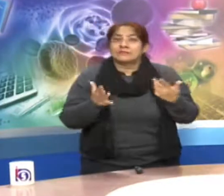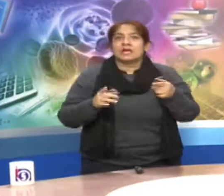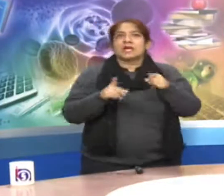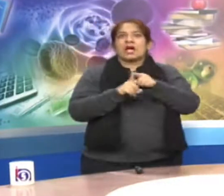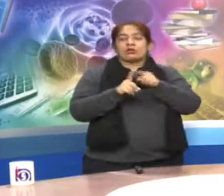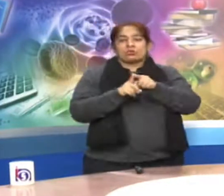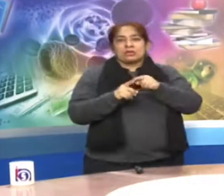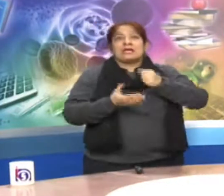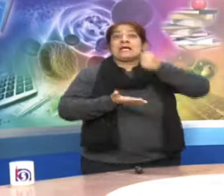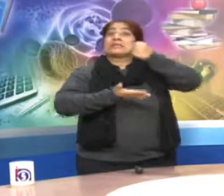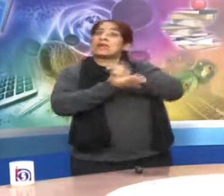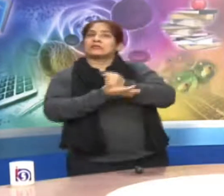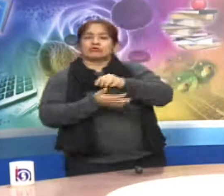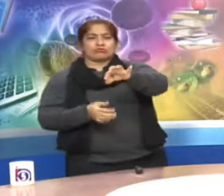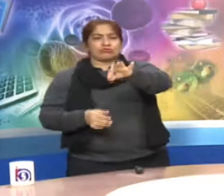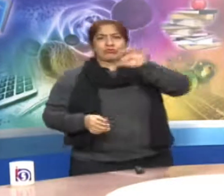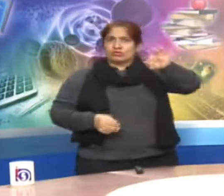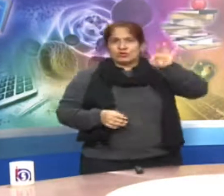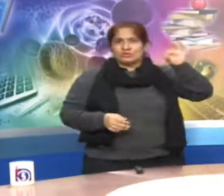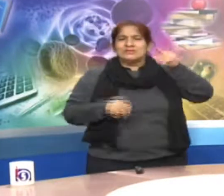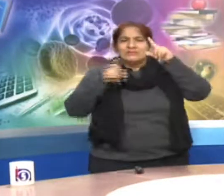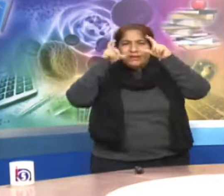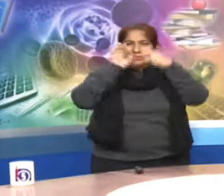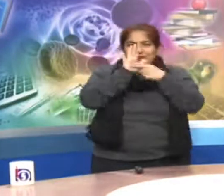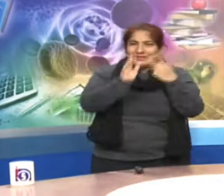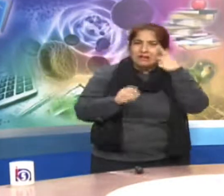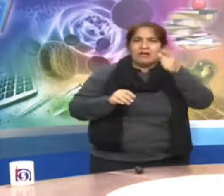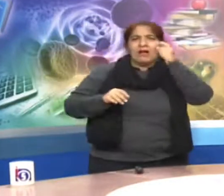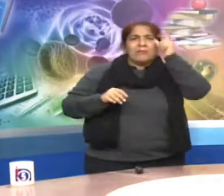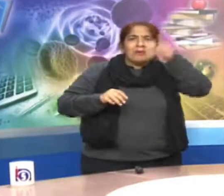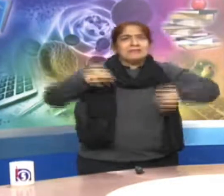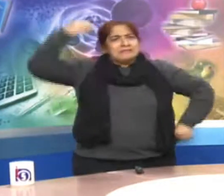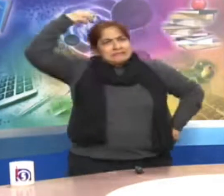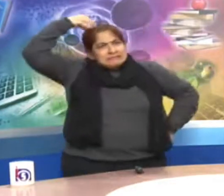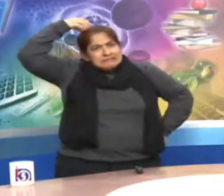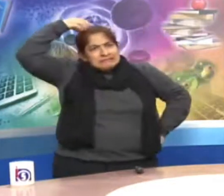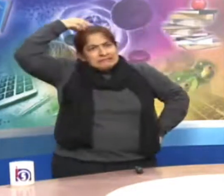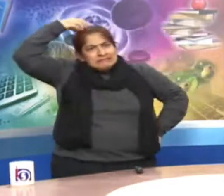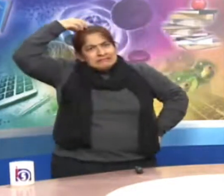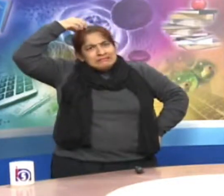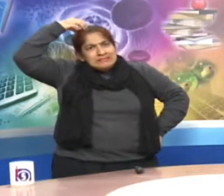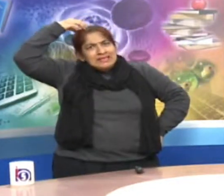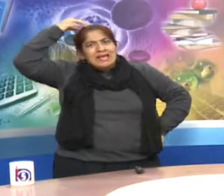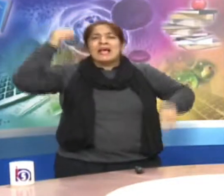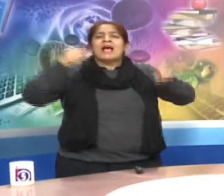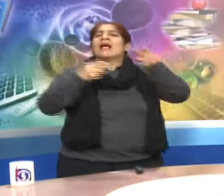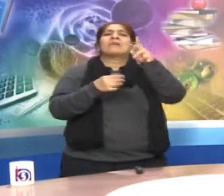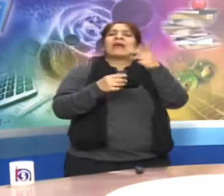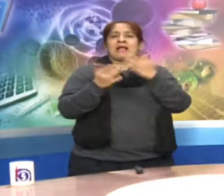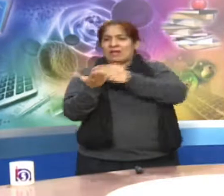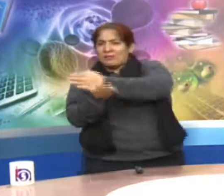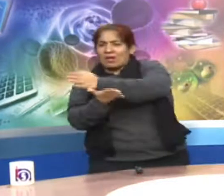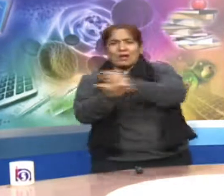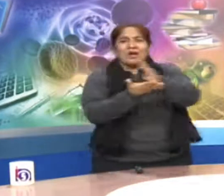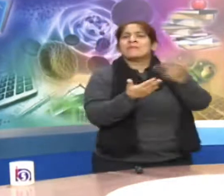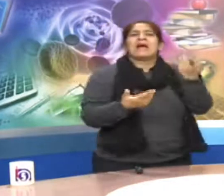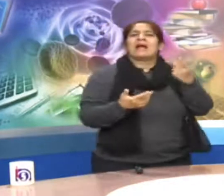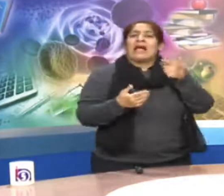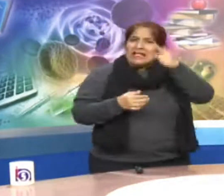Right number 3, it is right to choose. So as you see in the picture that there is one man standing and there are so many